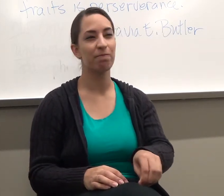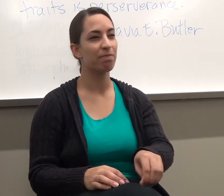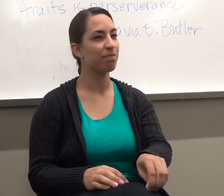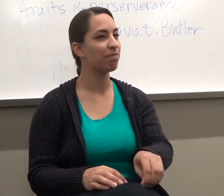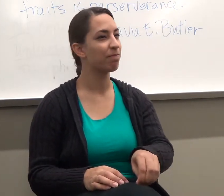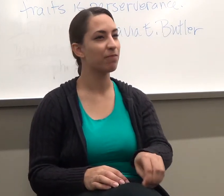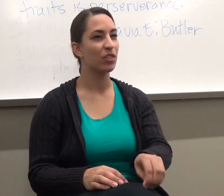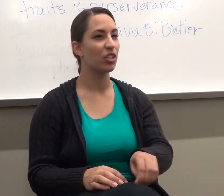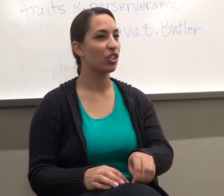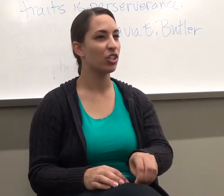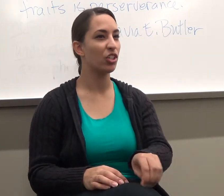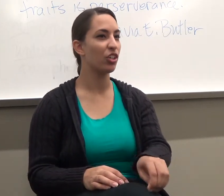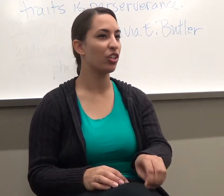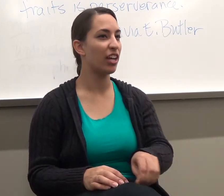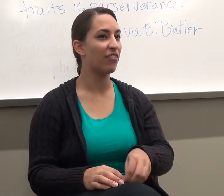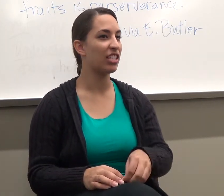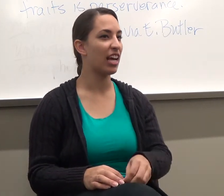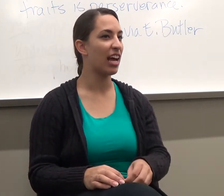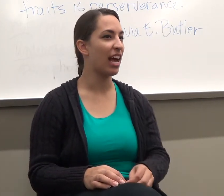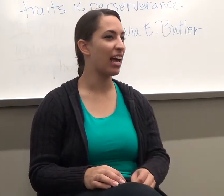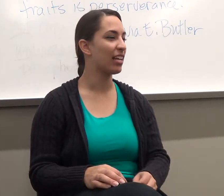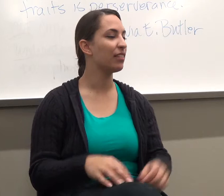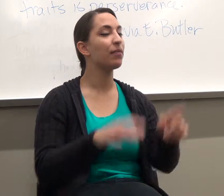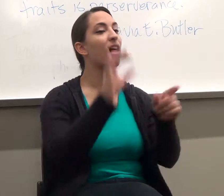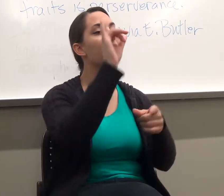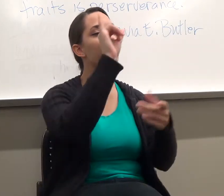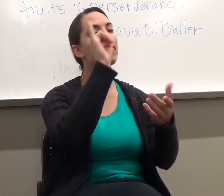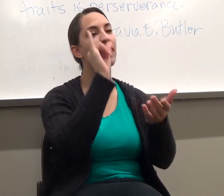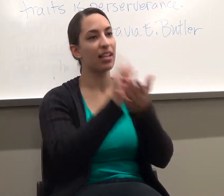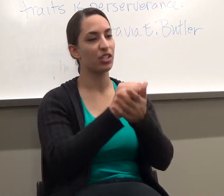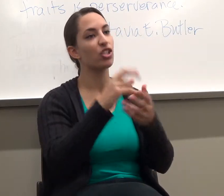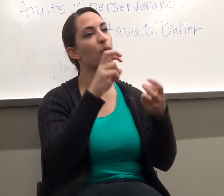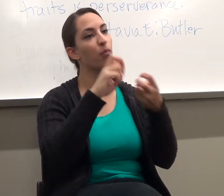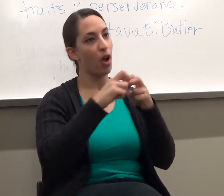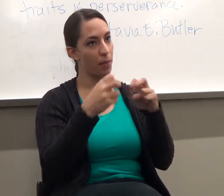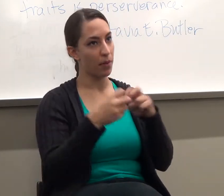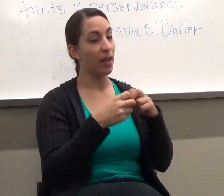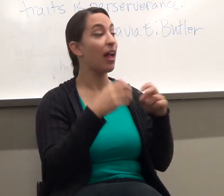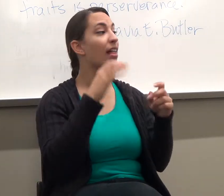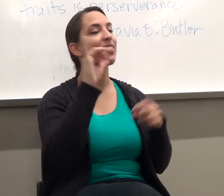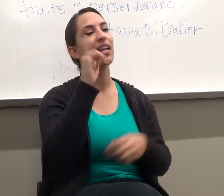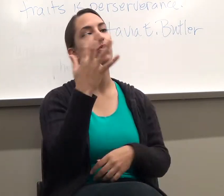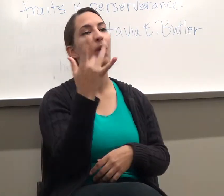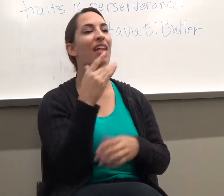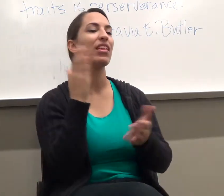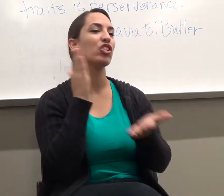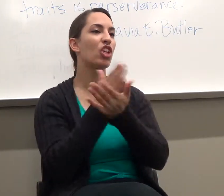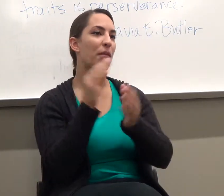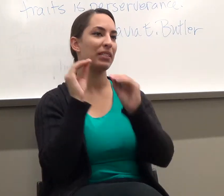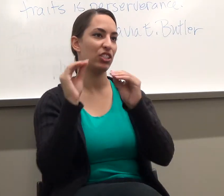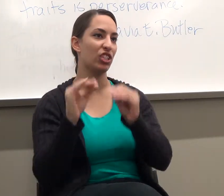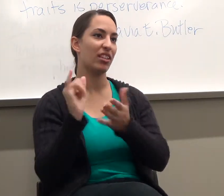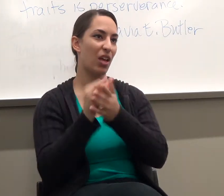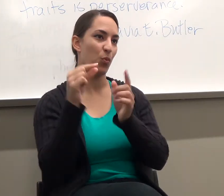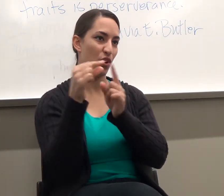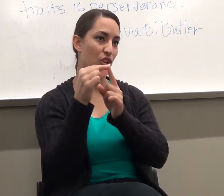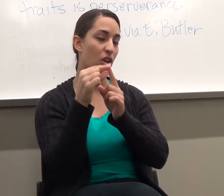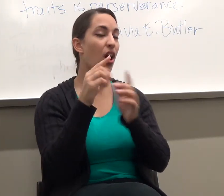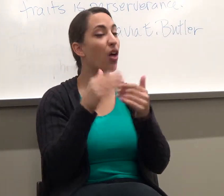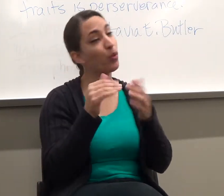That's where the problem comes in with Or you have predicate. to And that's add. why they stopped teaching that word, although it's true. Okay,